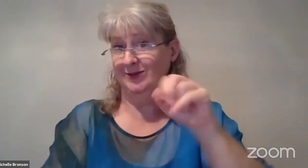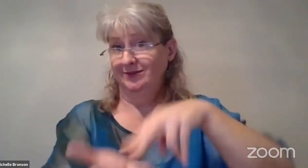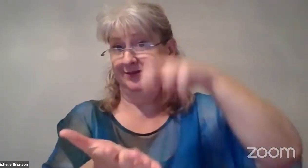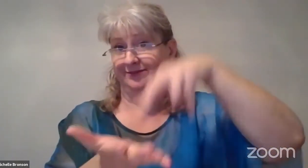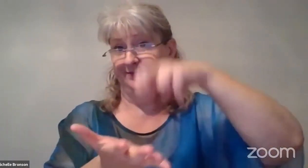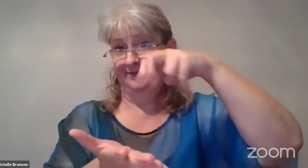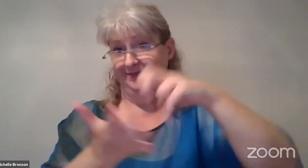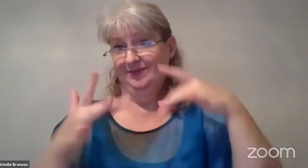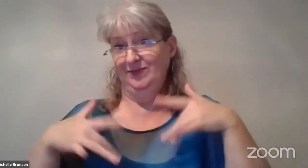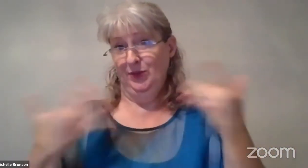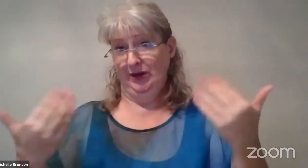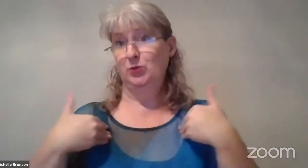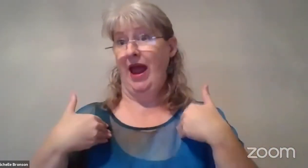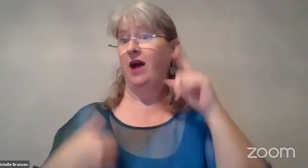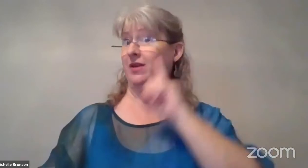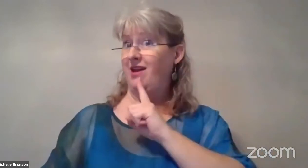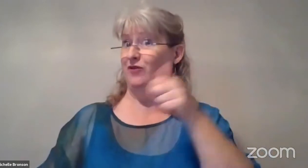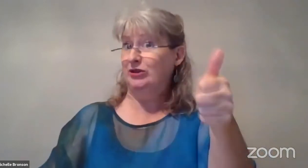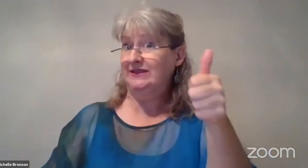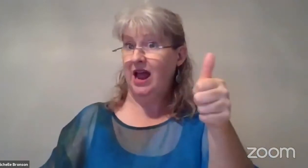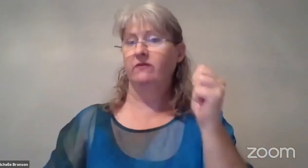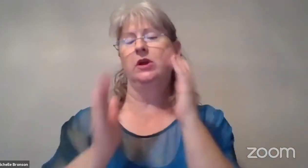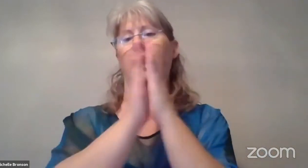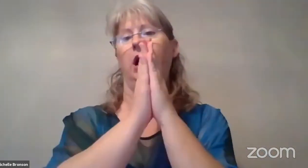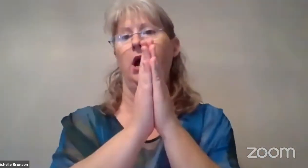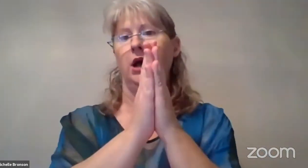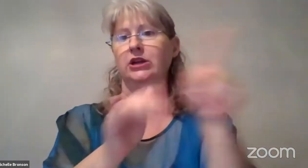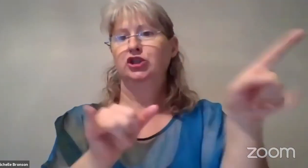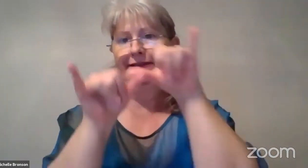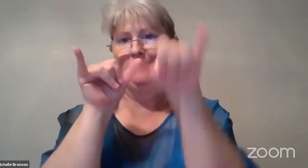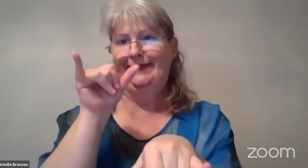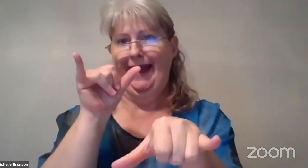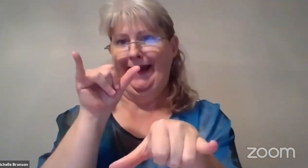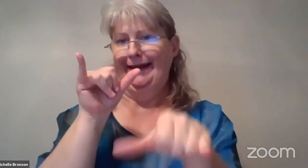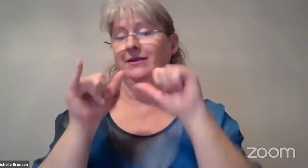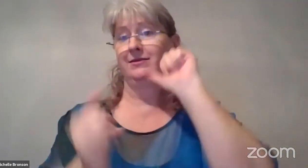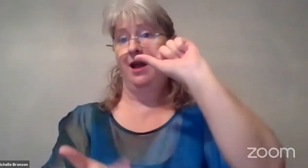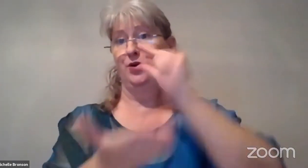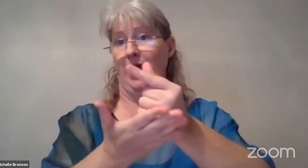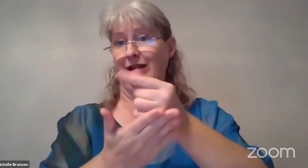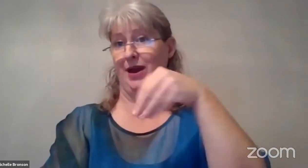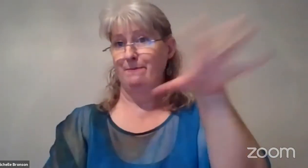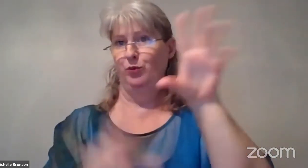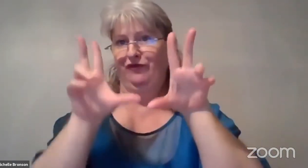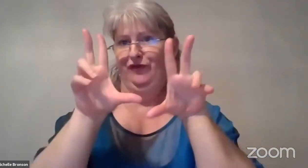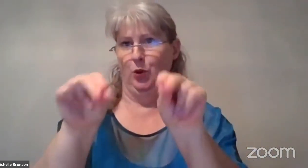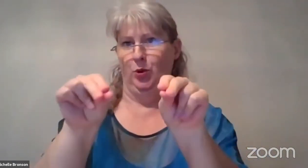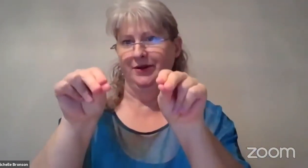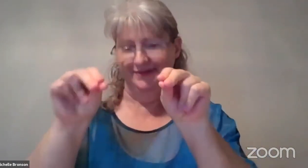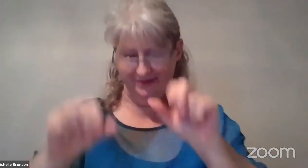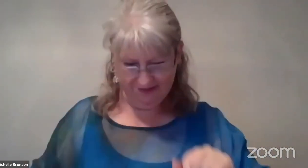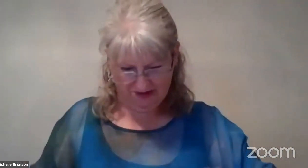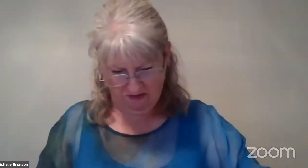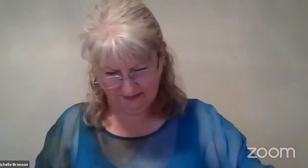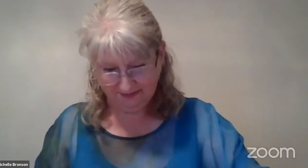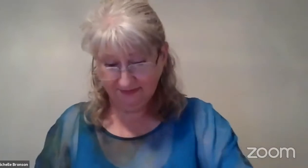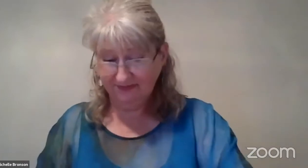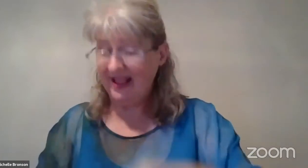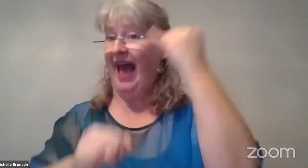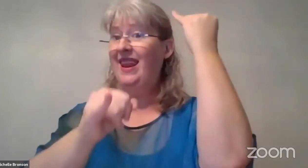to work with individuals who is deaf and hard of hearing, and that is great. She is not going to be graduating